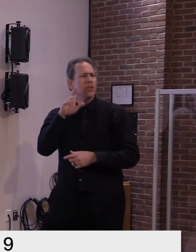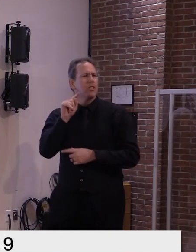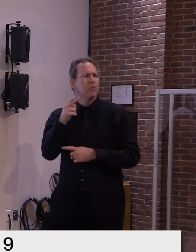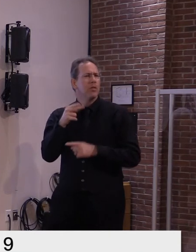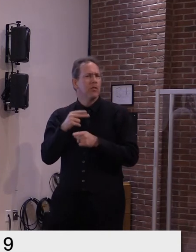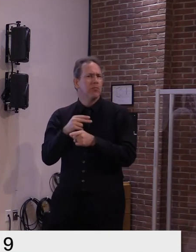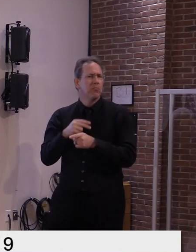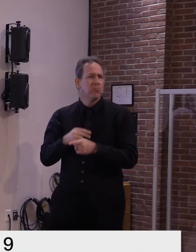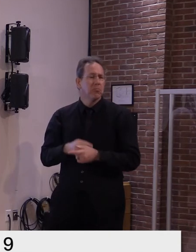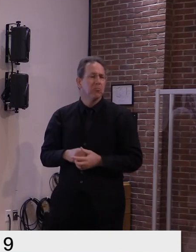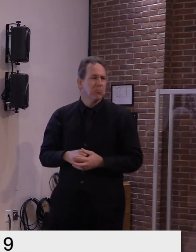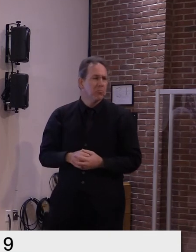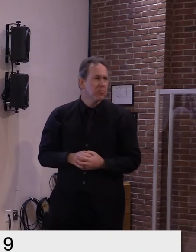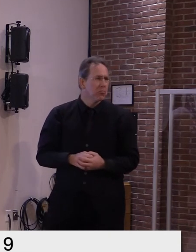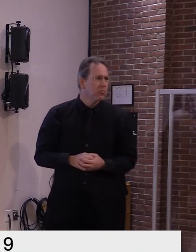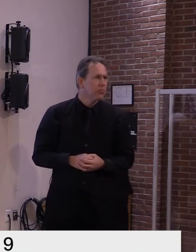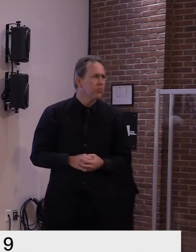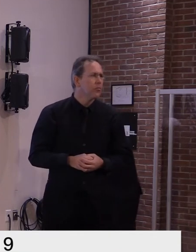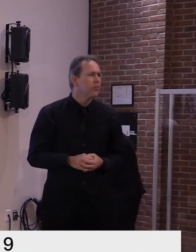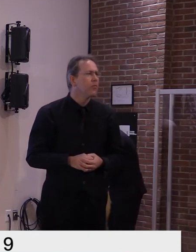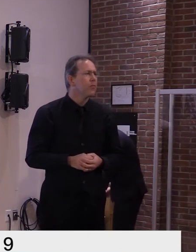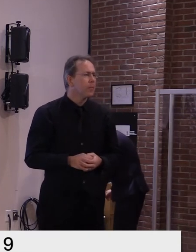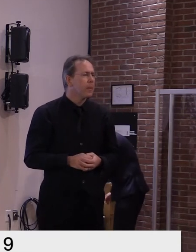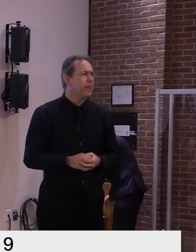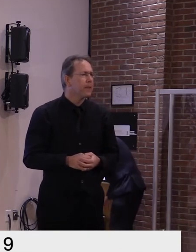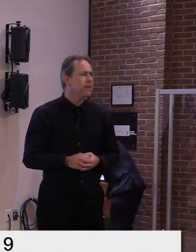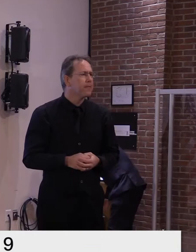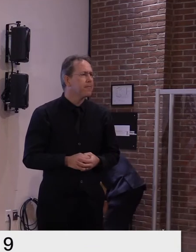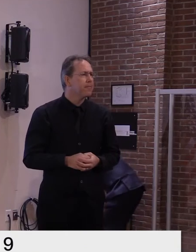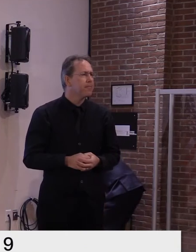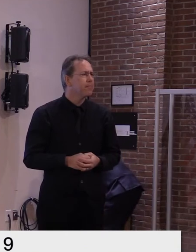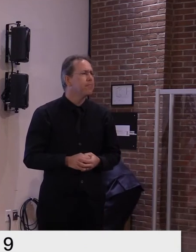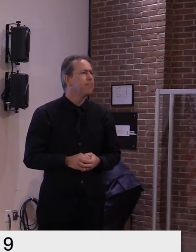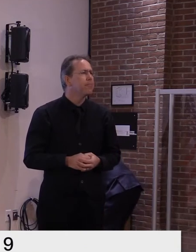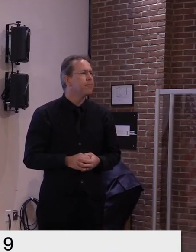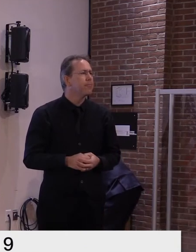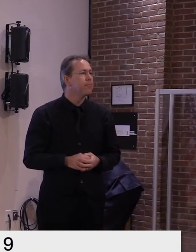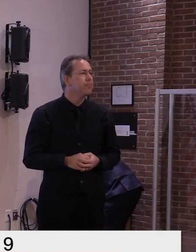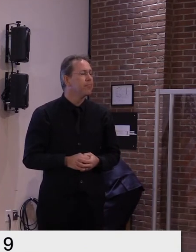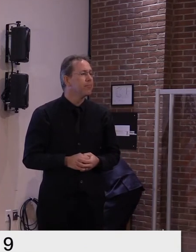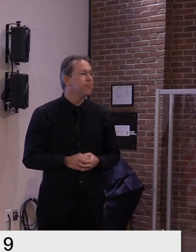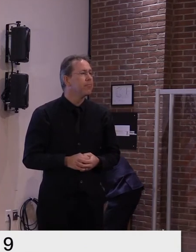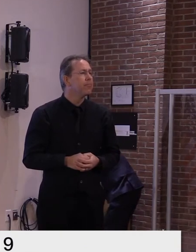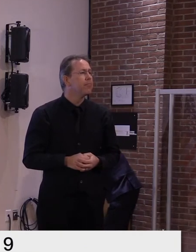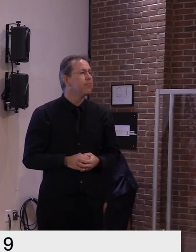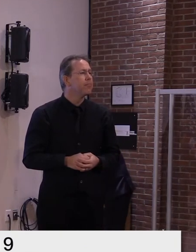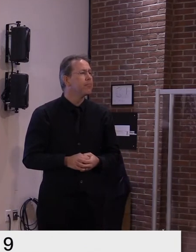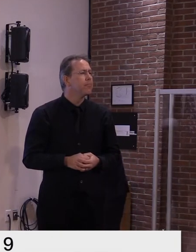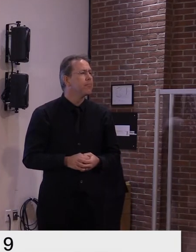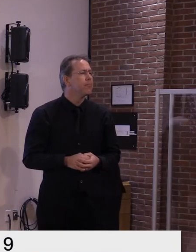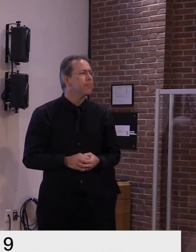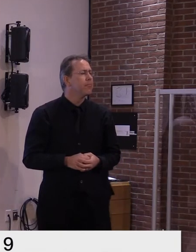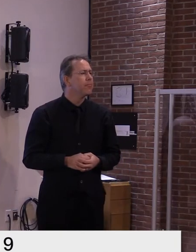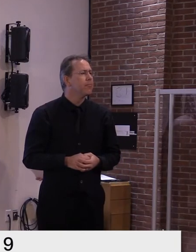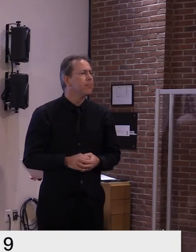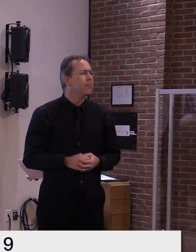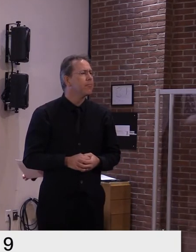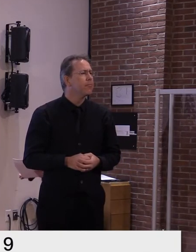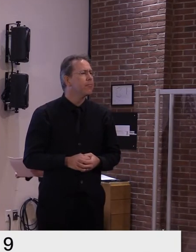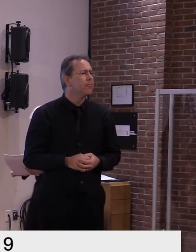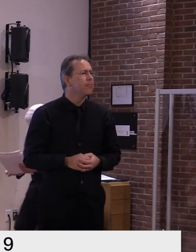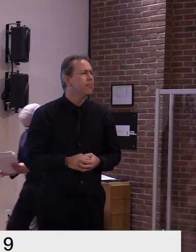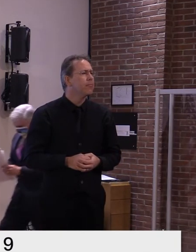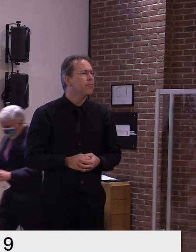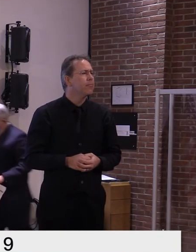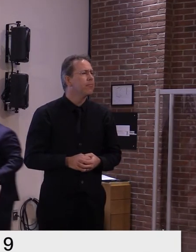Department of Corrections officers testing positive for COVID. I was wondering if you could tell me where officers are testing